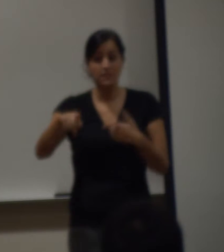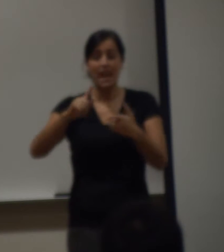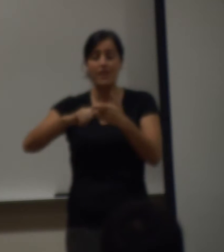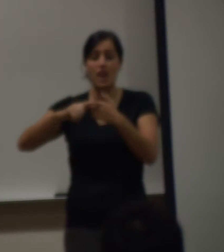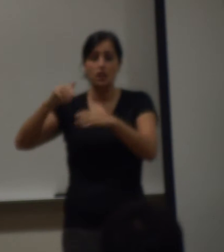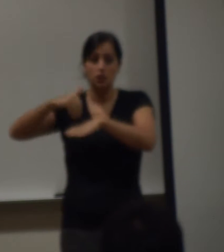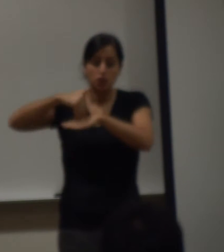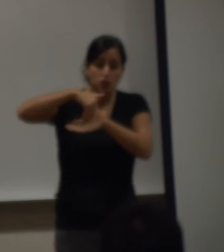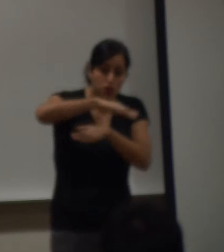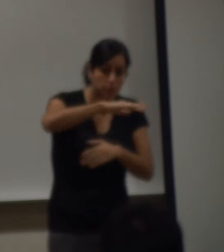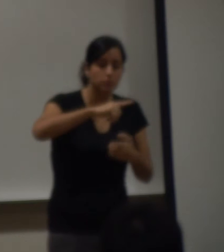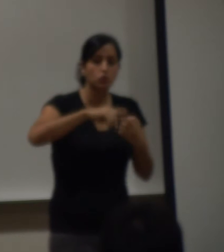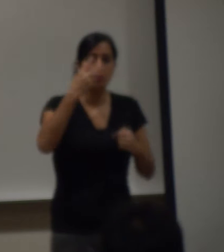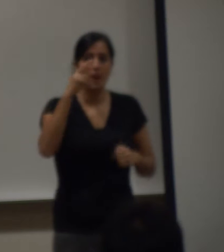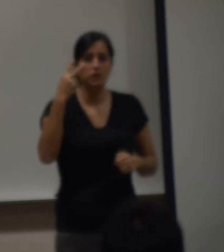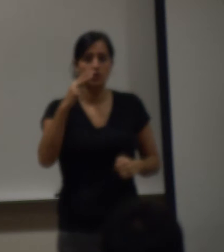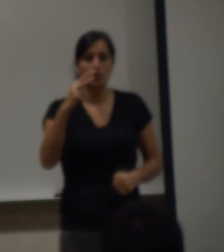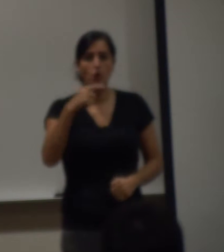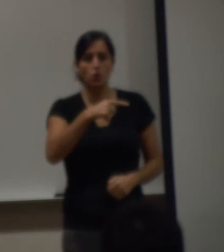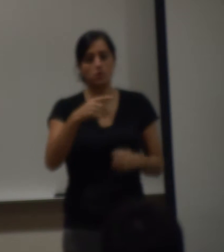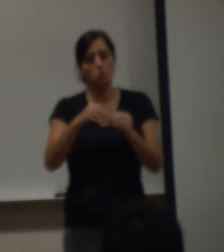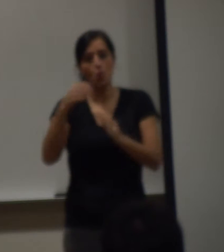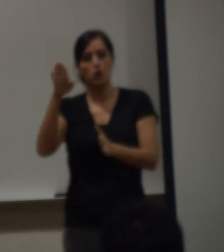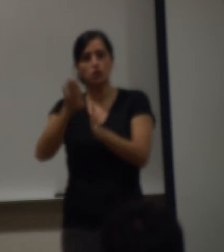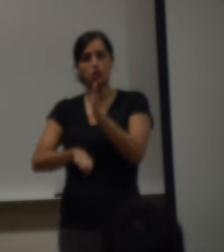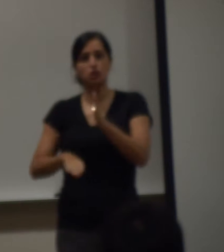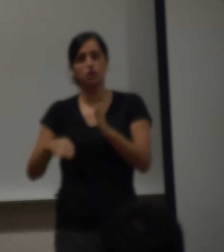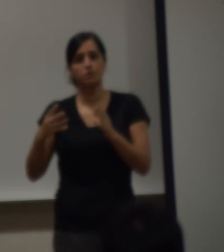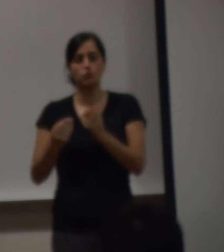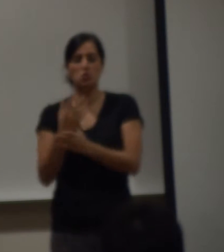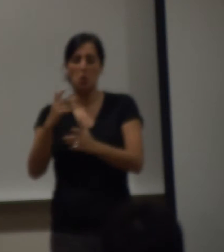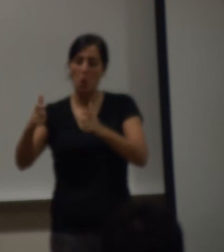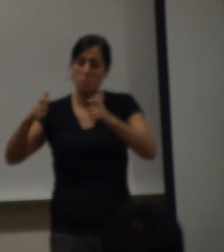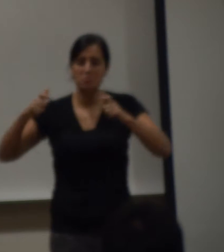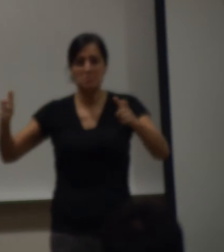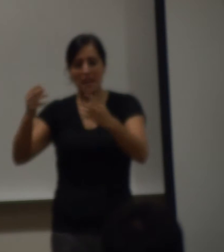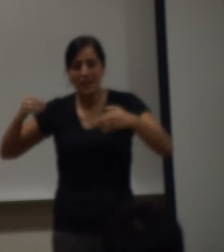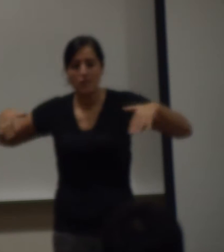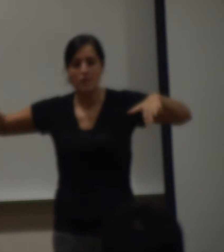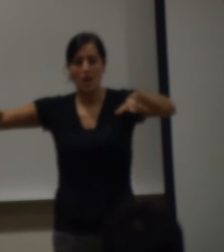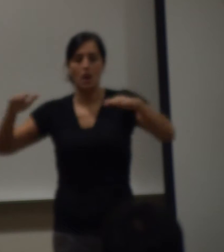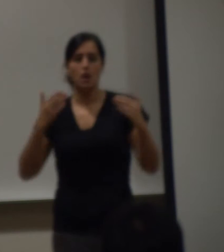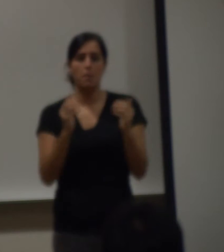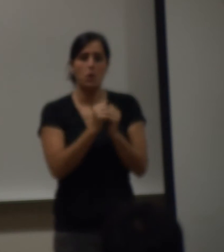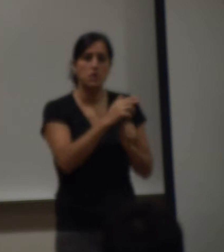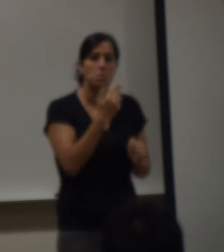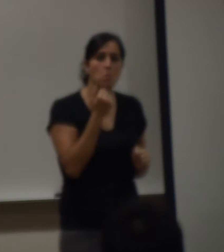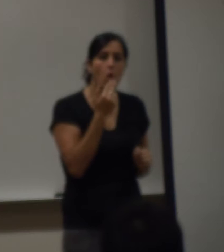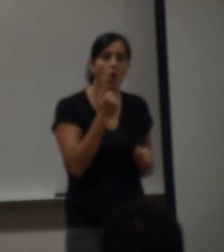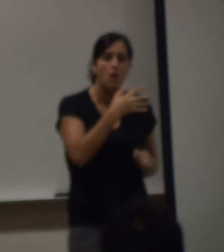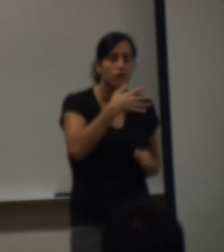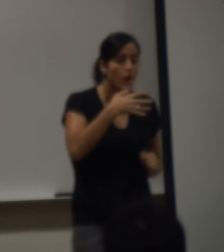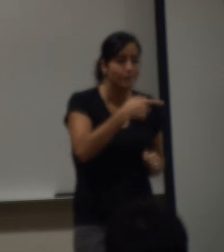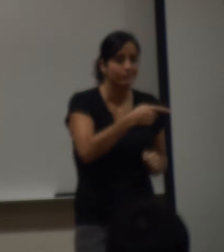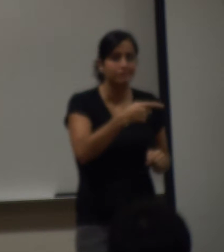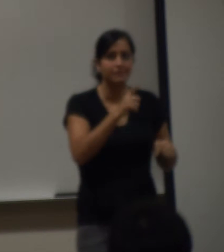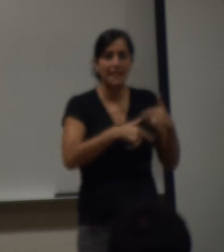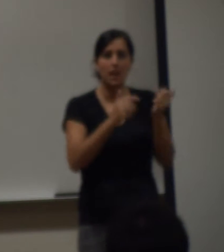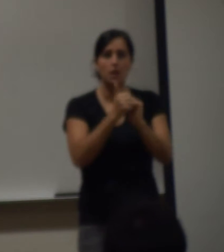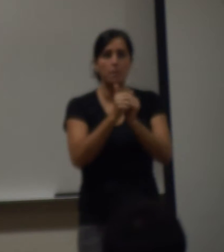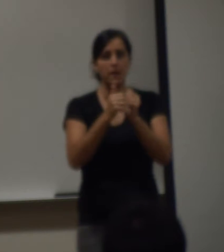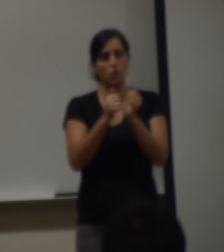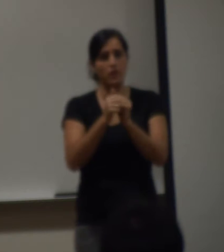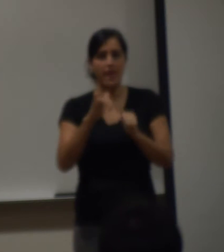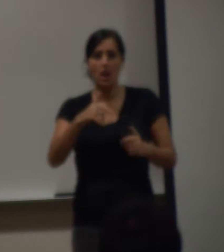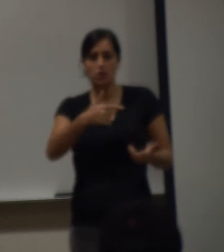shipped to Mexico. So what I'm suggesting is that these kinds of policies have